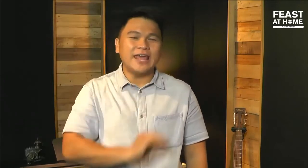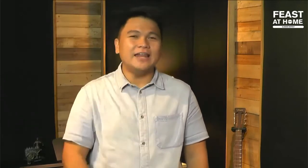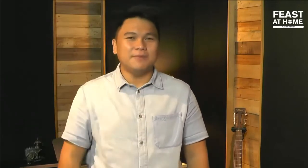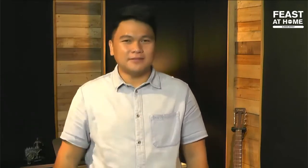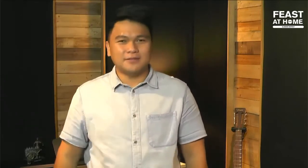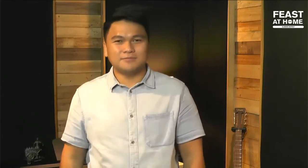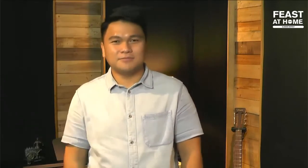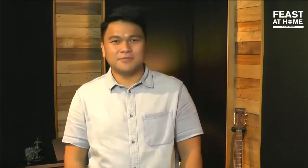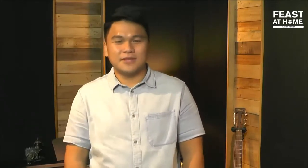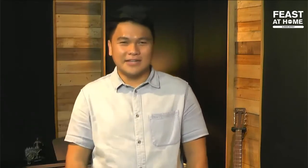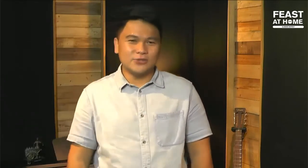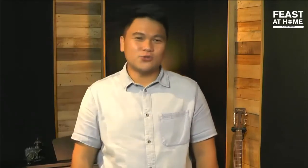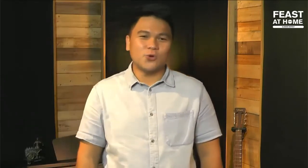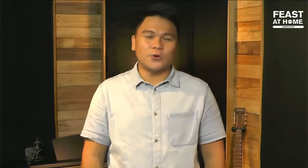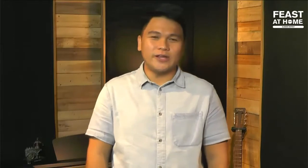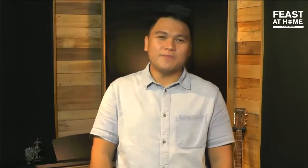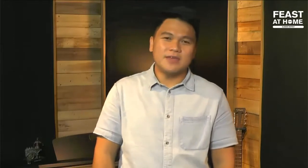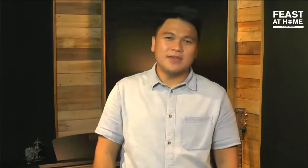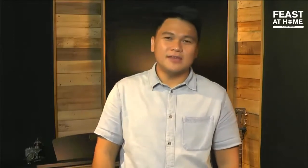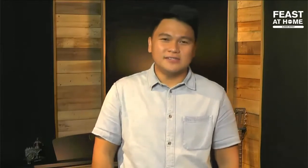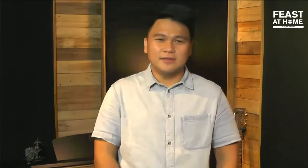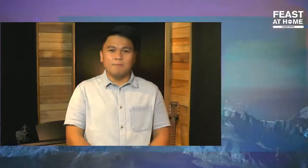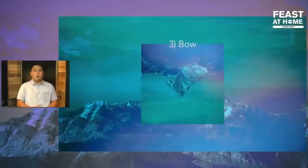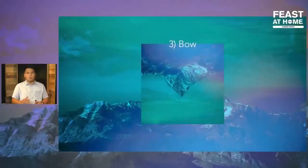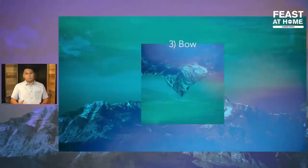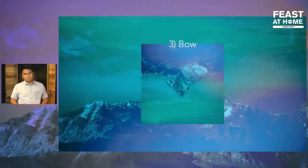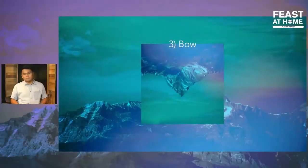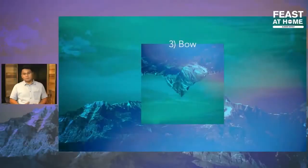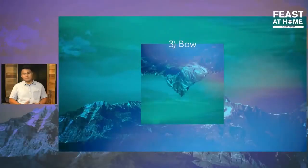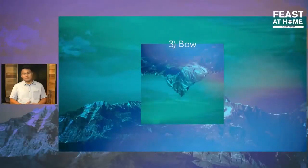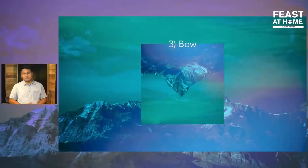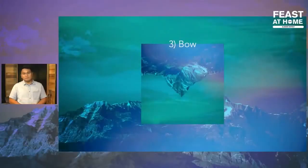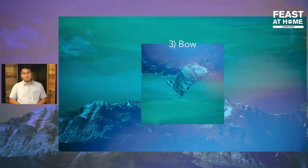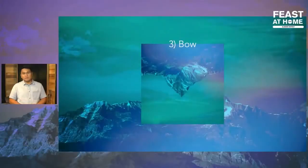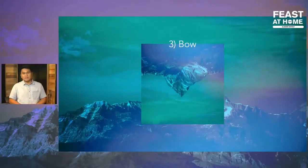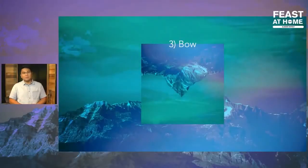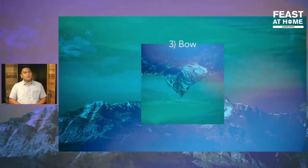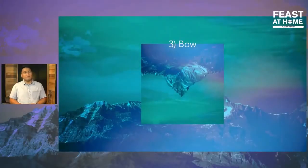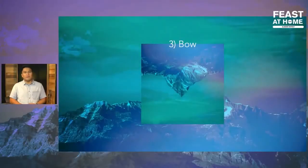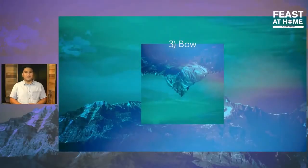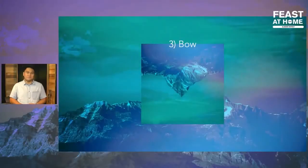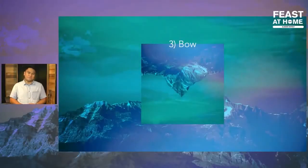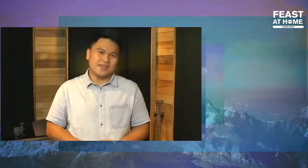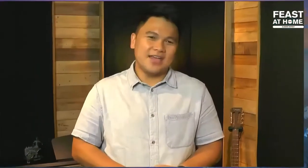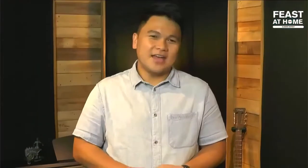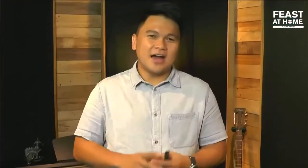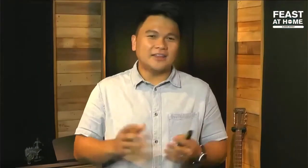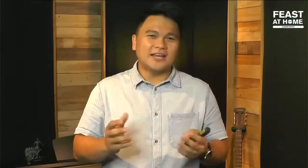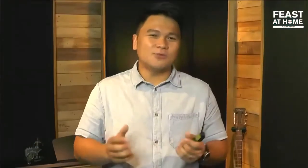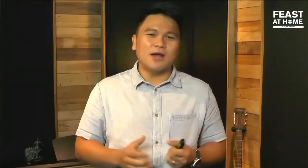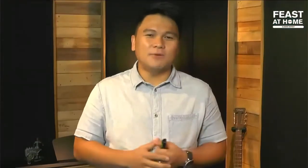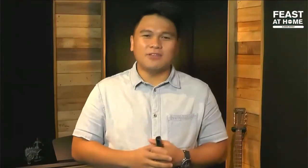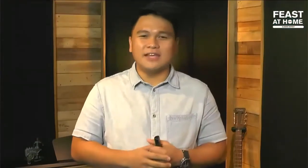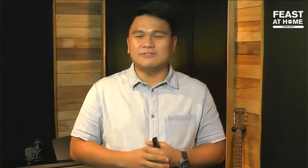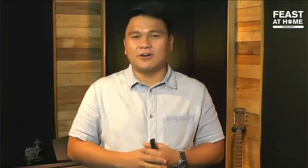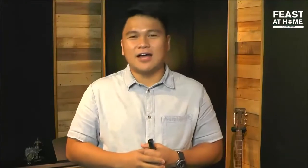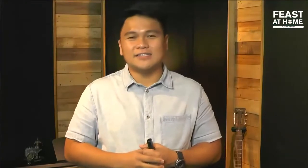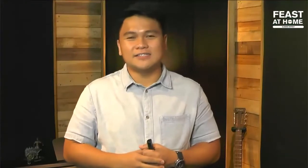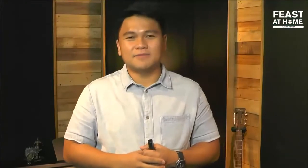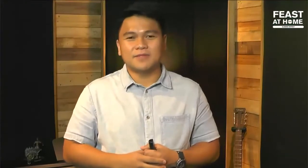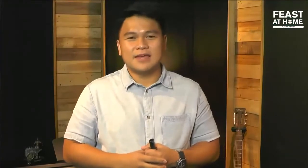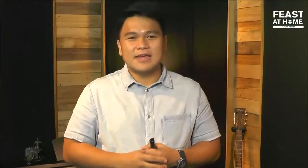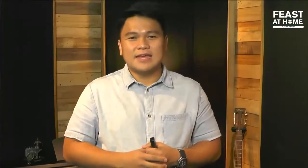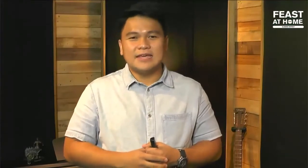third element in this story is the bow. Here's the beautiful thing. God does one more thing for